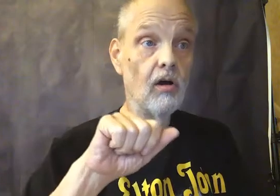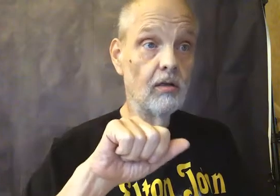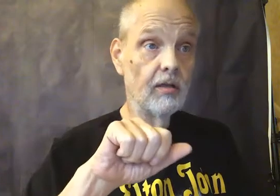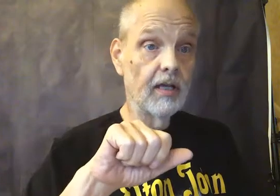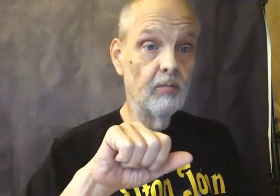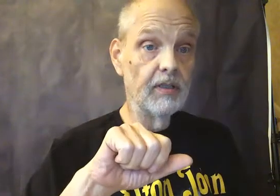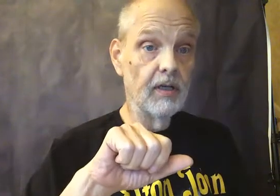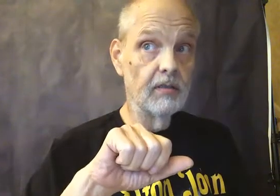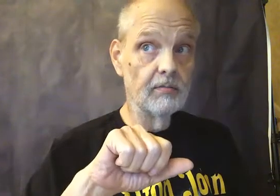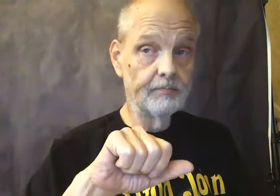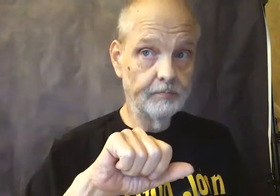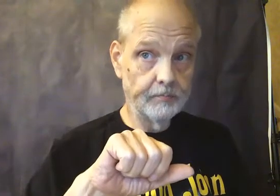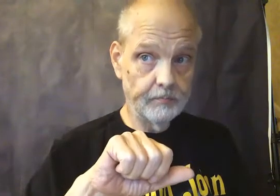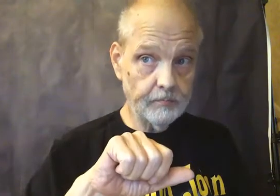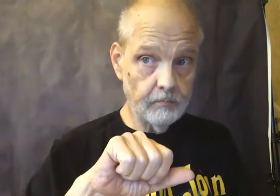All can be done